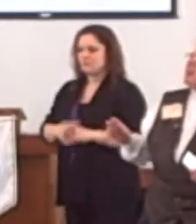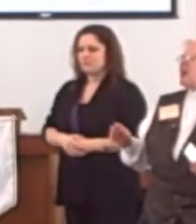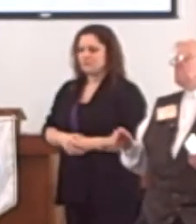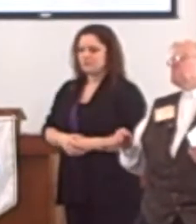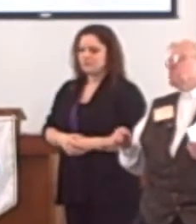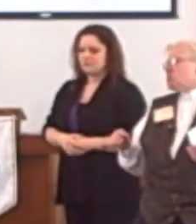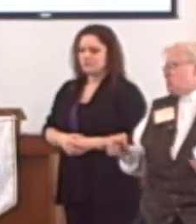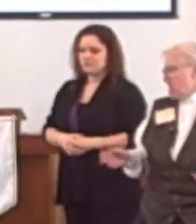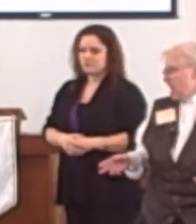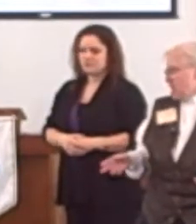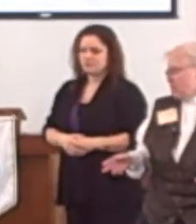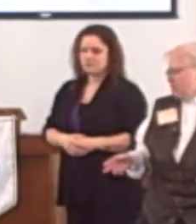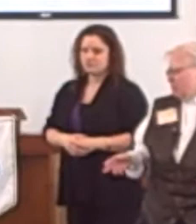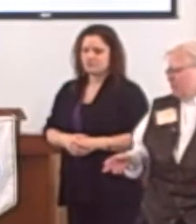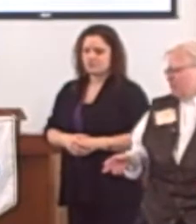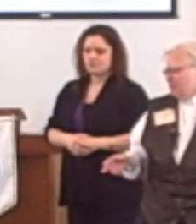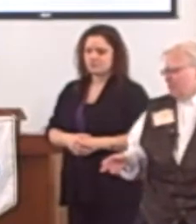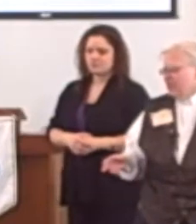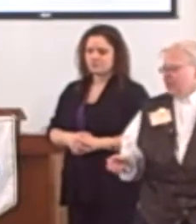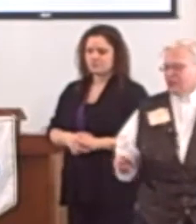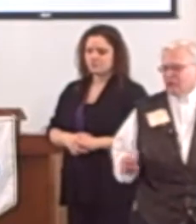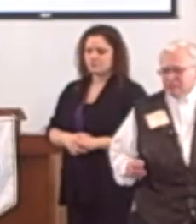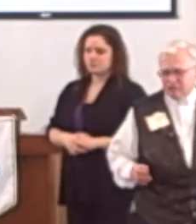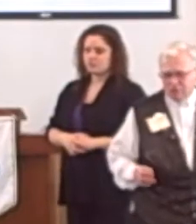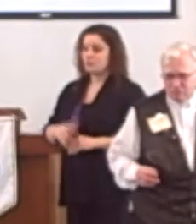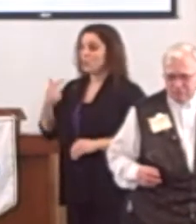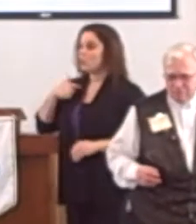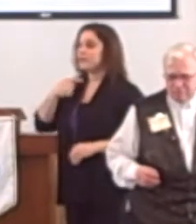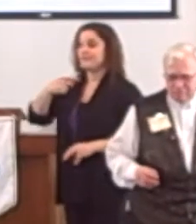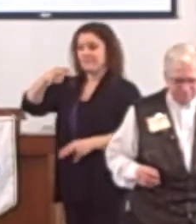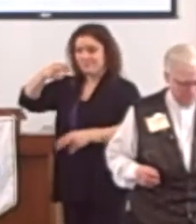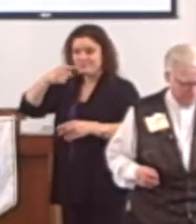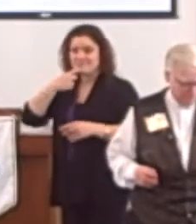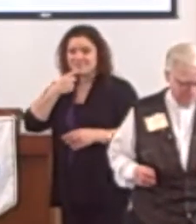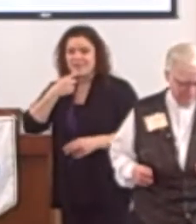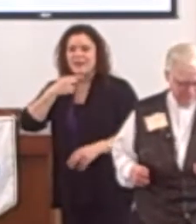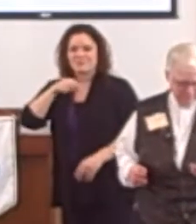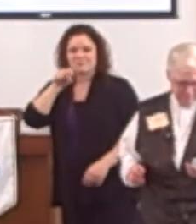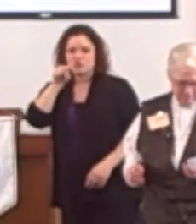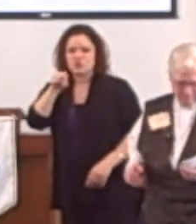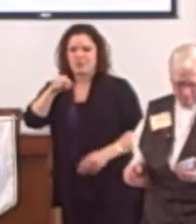We may not say that they are less than human,